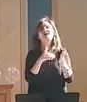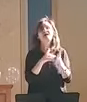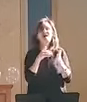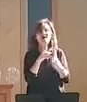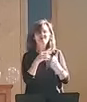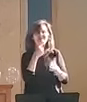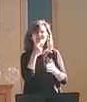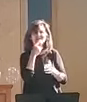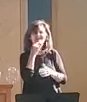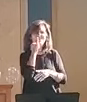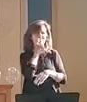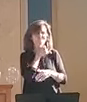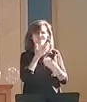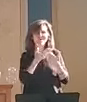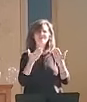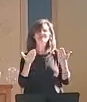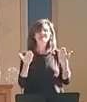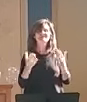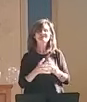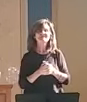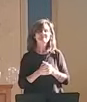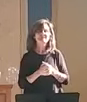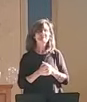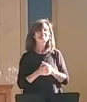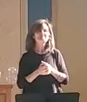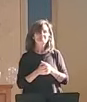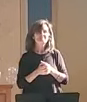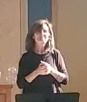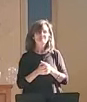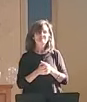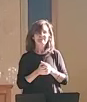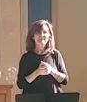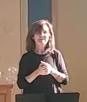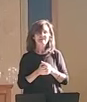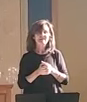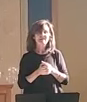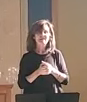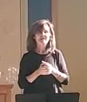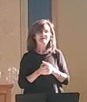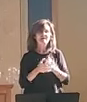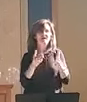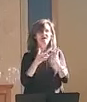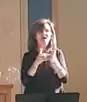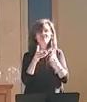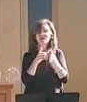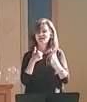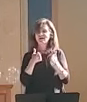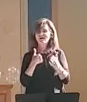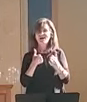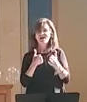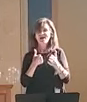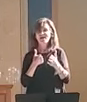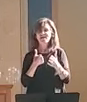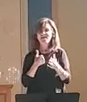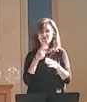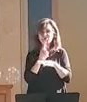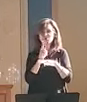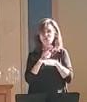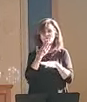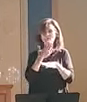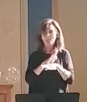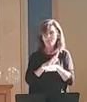mouth, proverbially speaking. I have characteristically treated people with bad